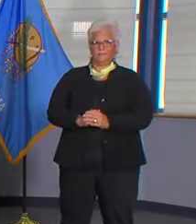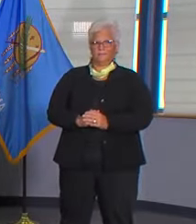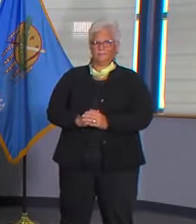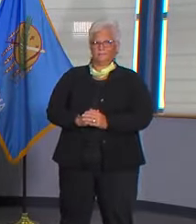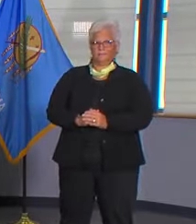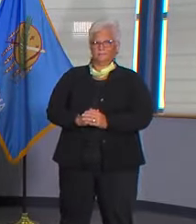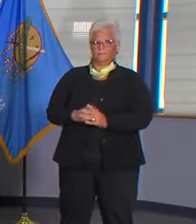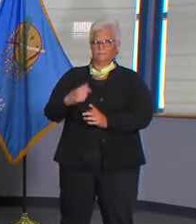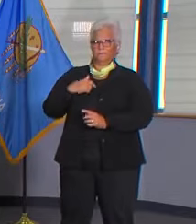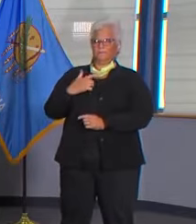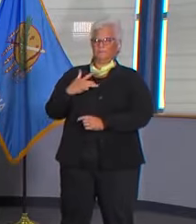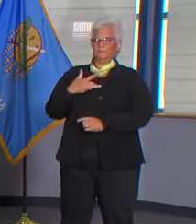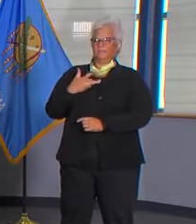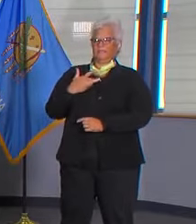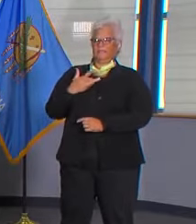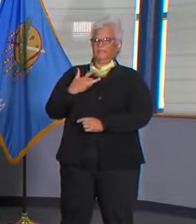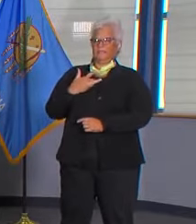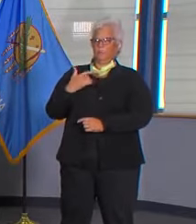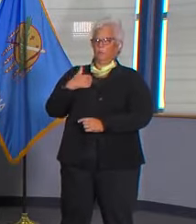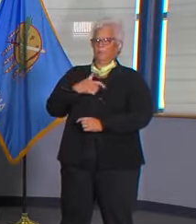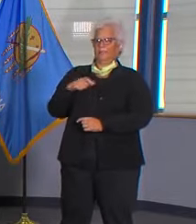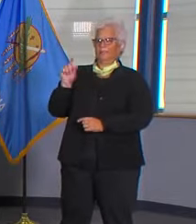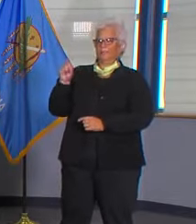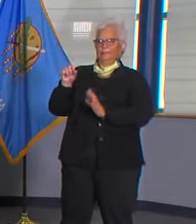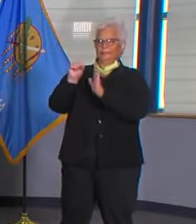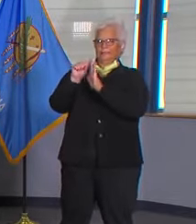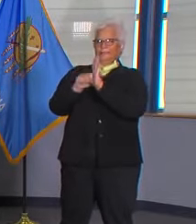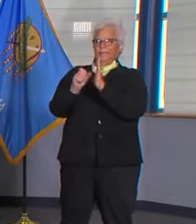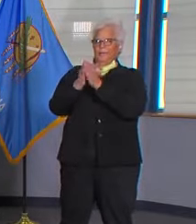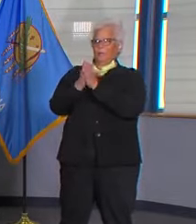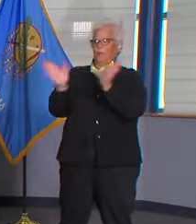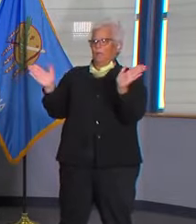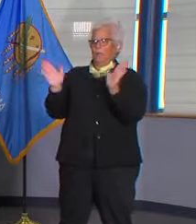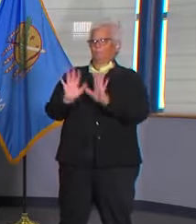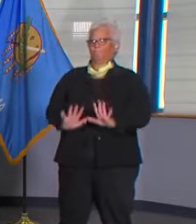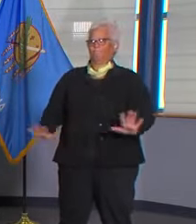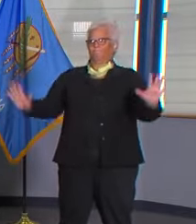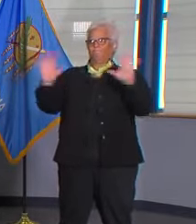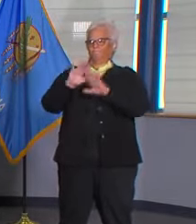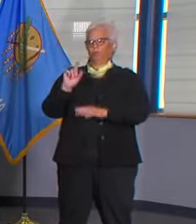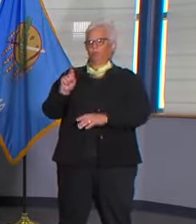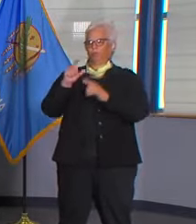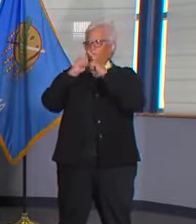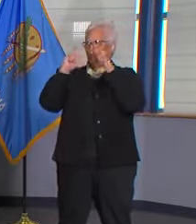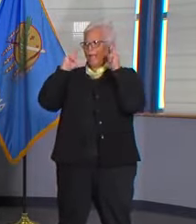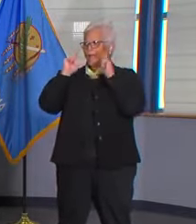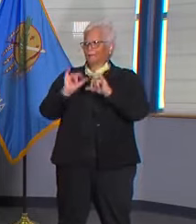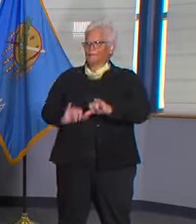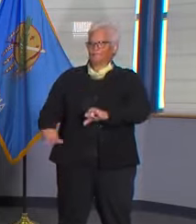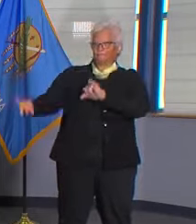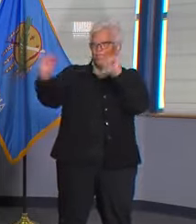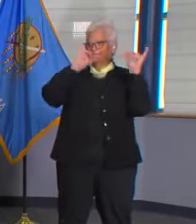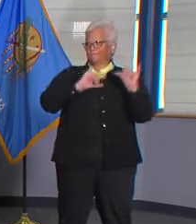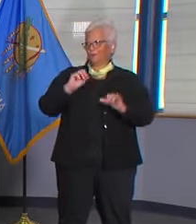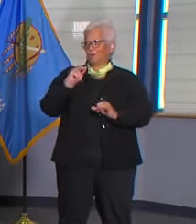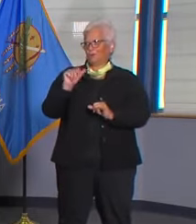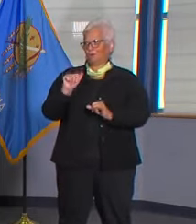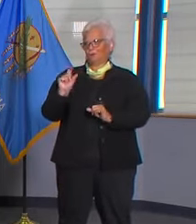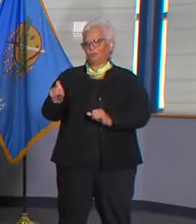it. Our hospitals here in Tulsa do not just serve people that live in the city of Tulsa. They serve people that live in